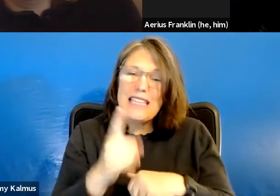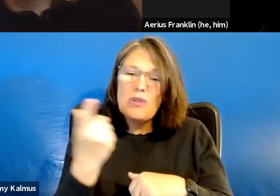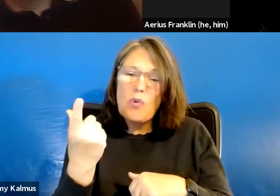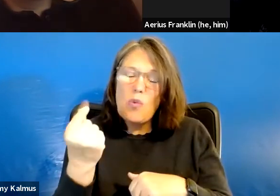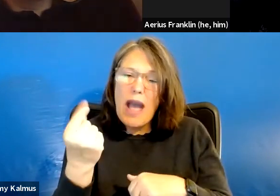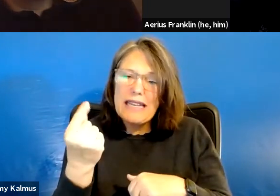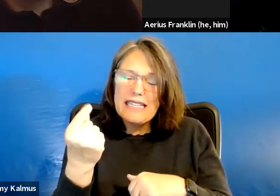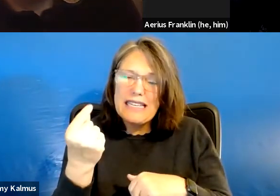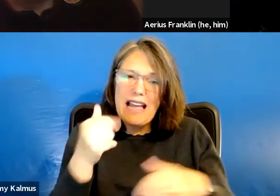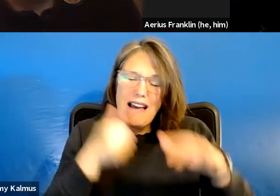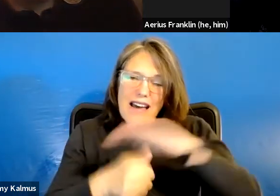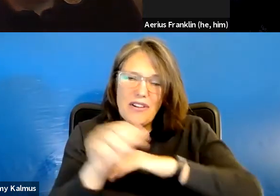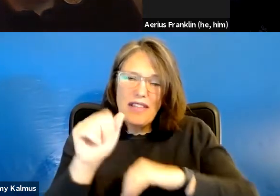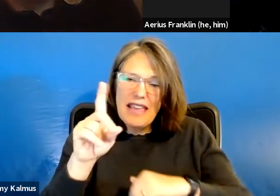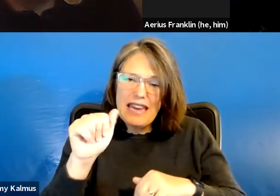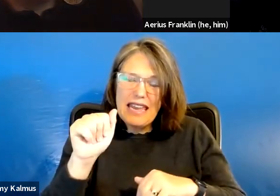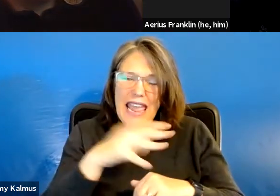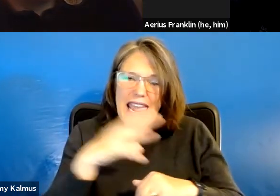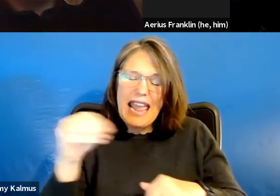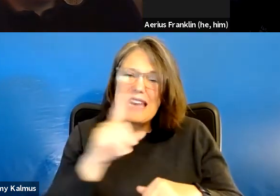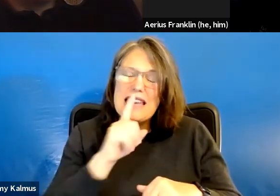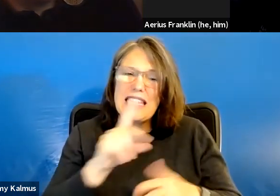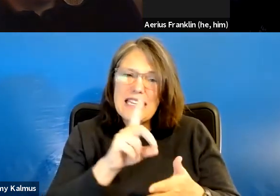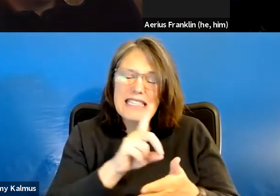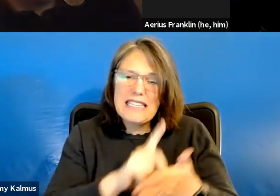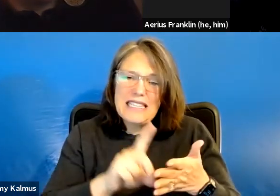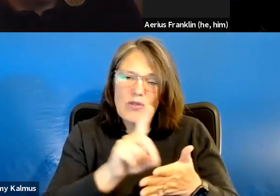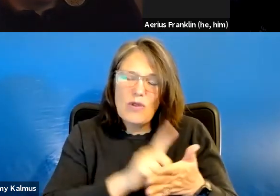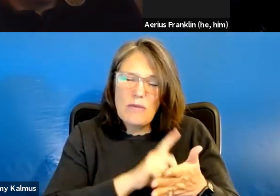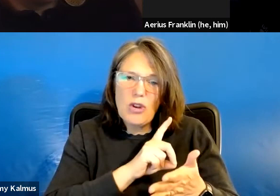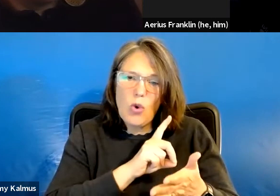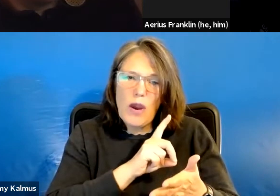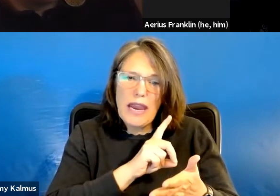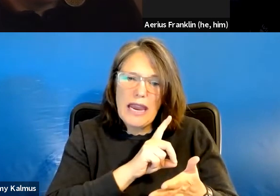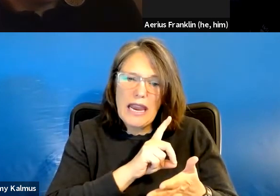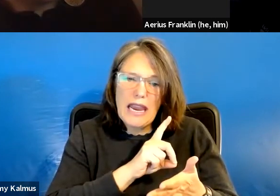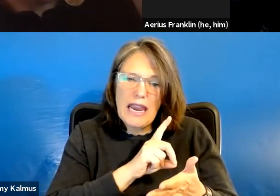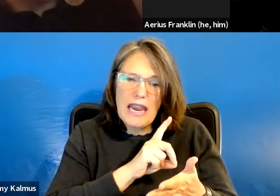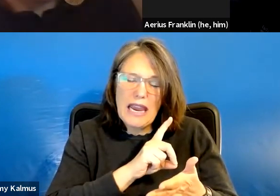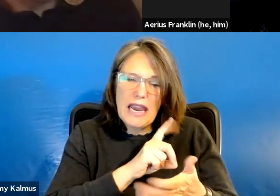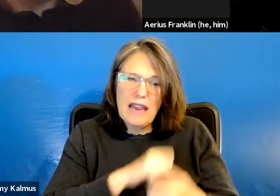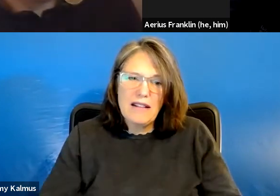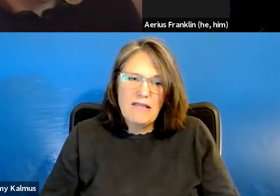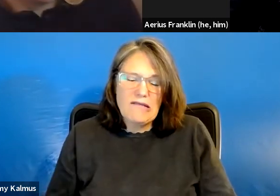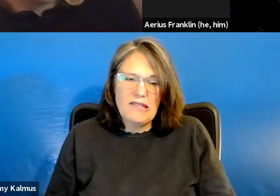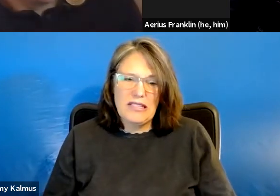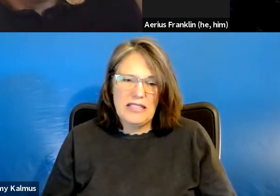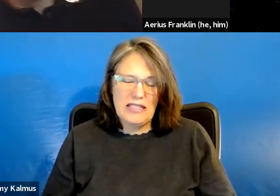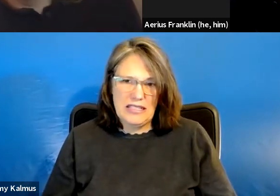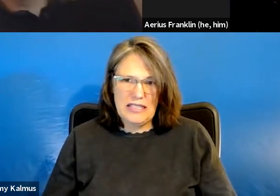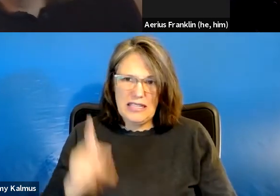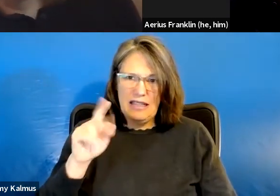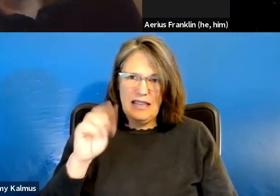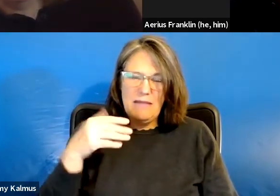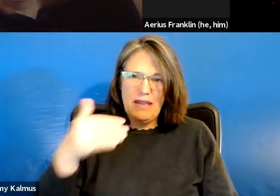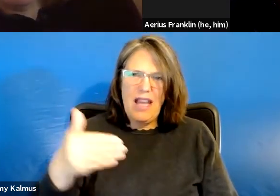a what under the ADA, and it is discriminatory. There you go. Kim, go.